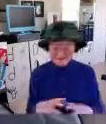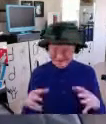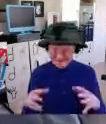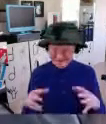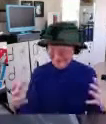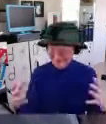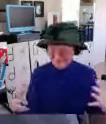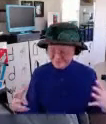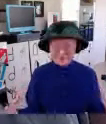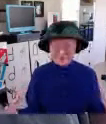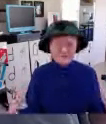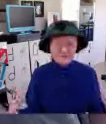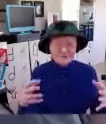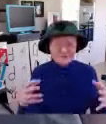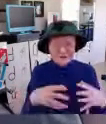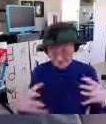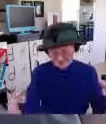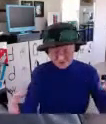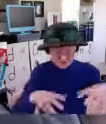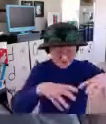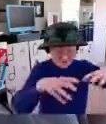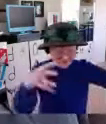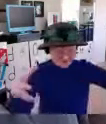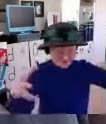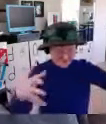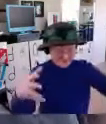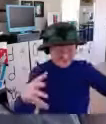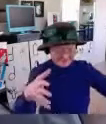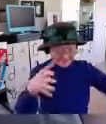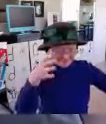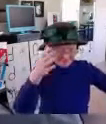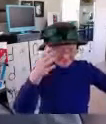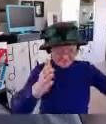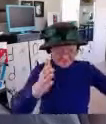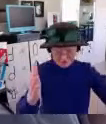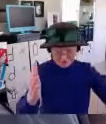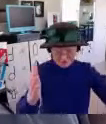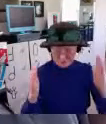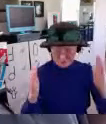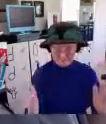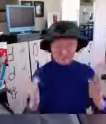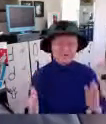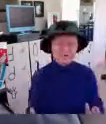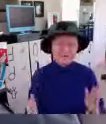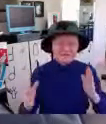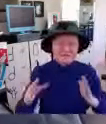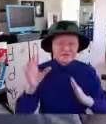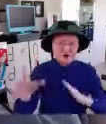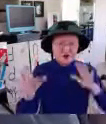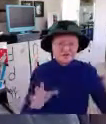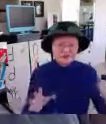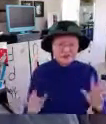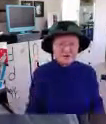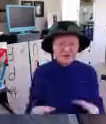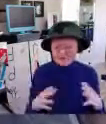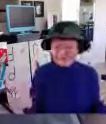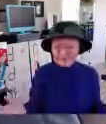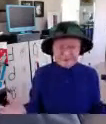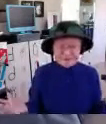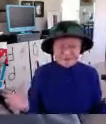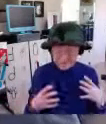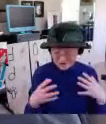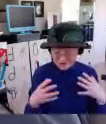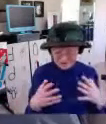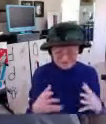beautiful videos. You know how she just showed us all these lovely pictures and photographs of dogs, and what was that all about?